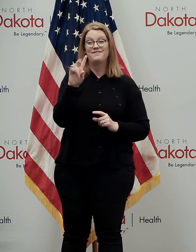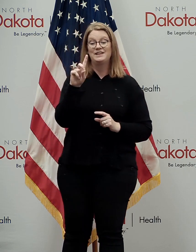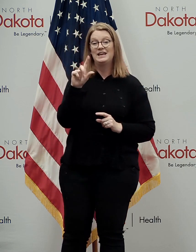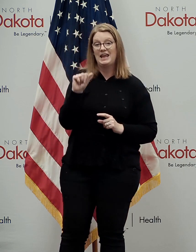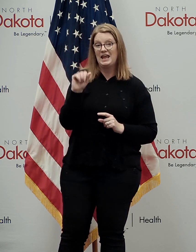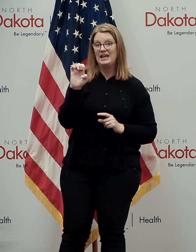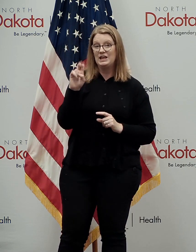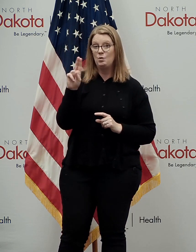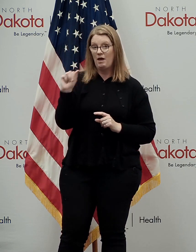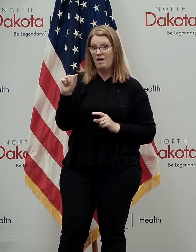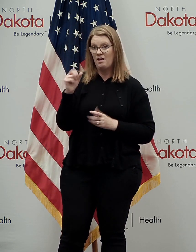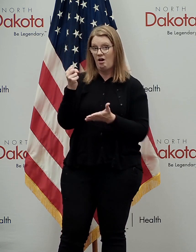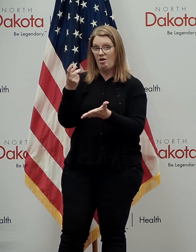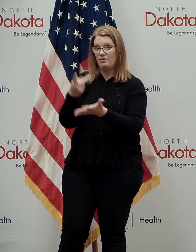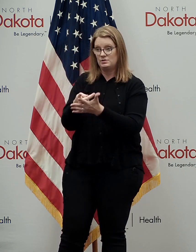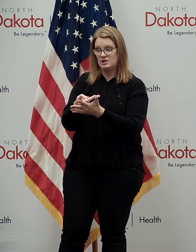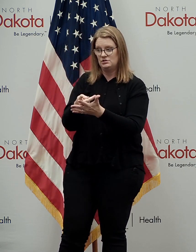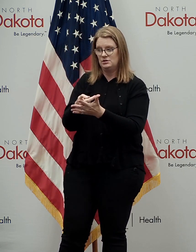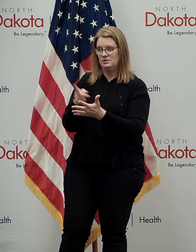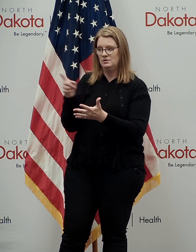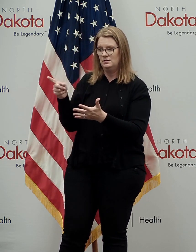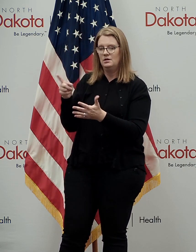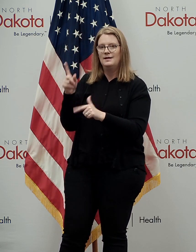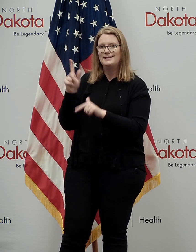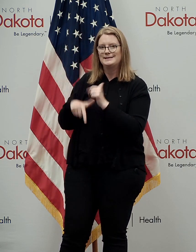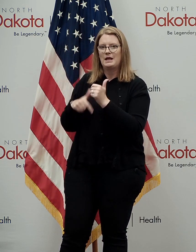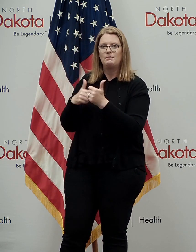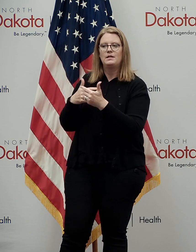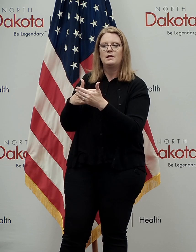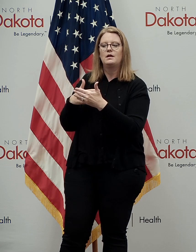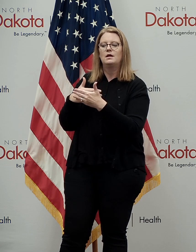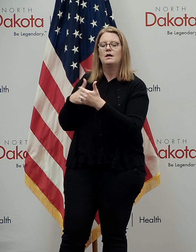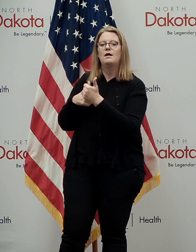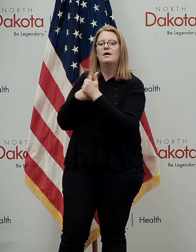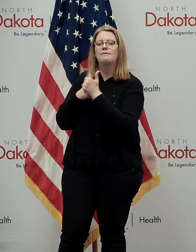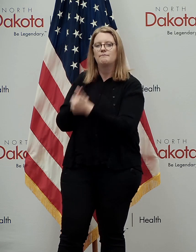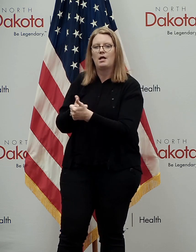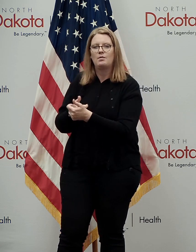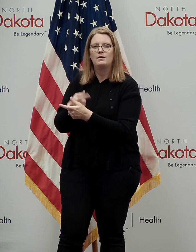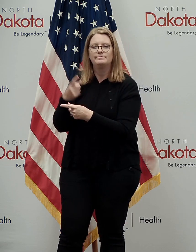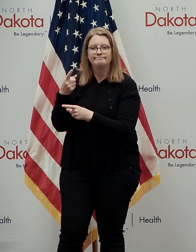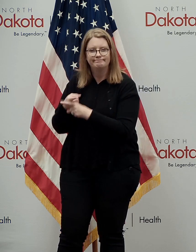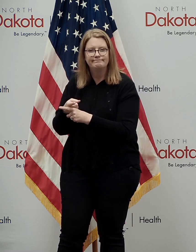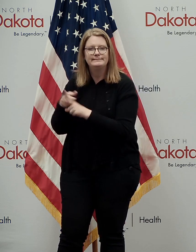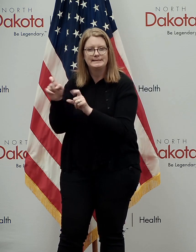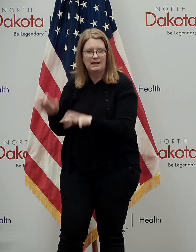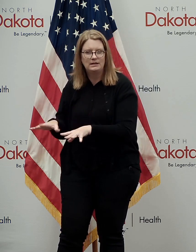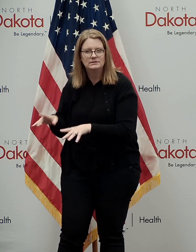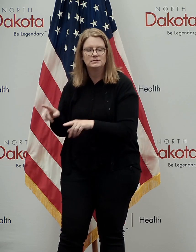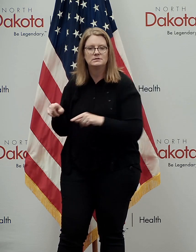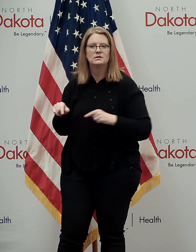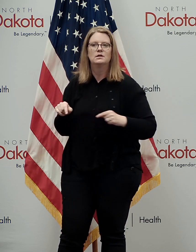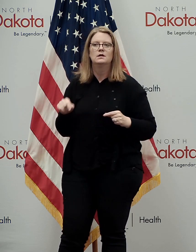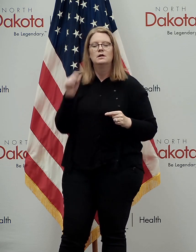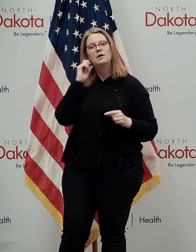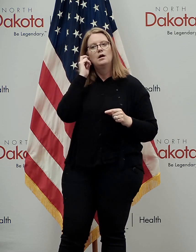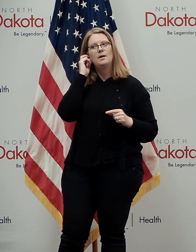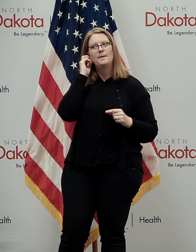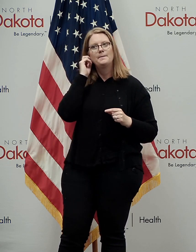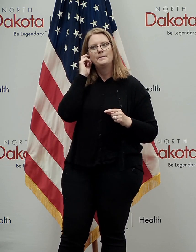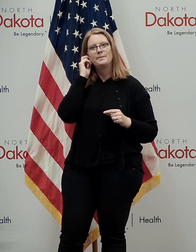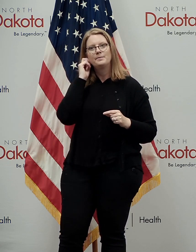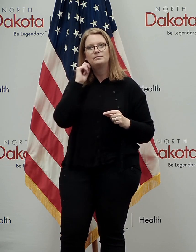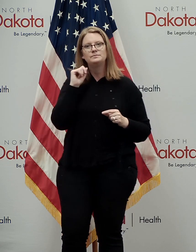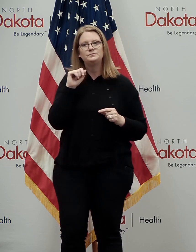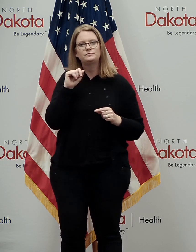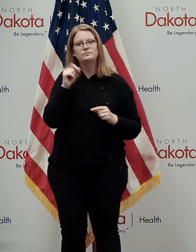EUA authorization, as a follow-up test. So to put that into terms, it is